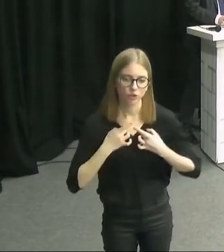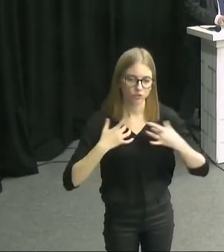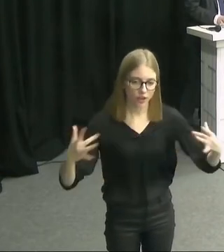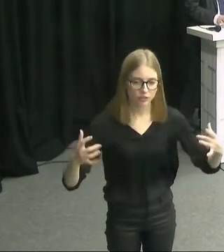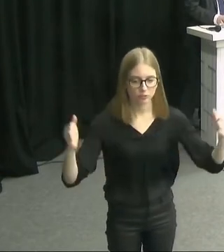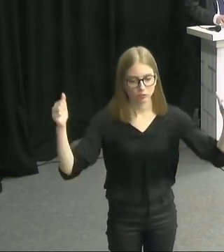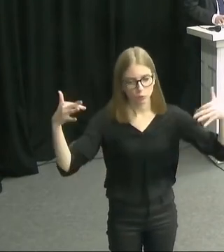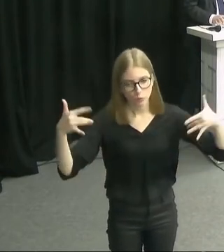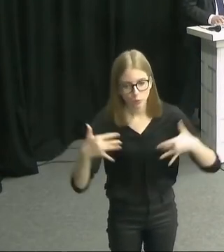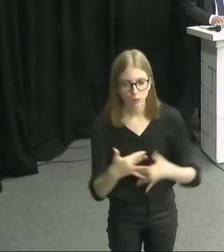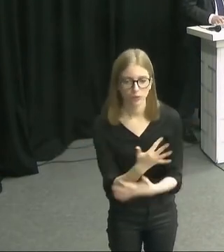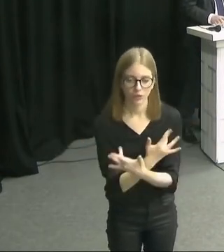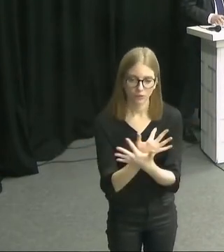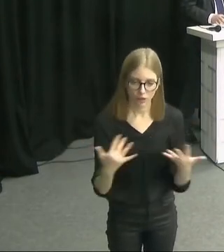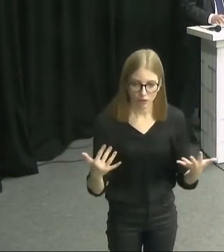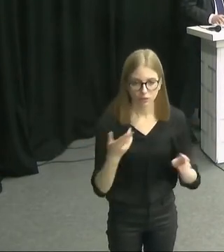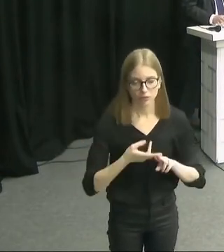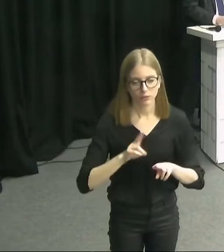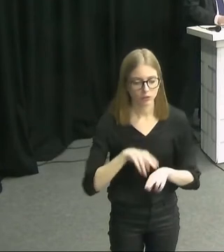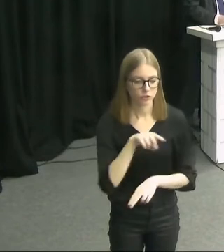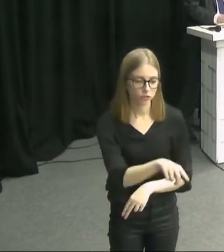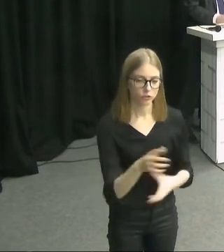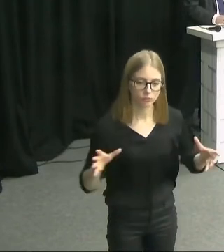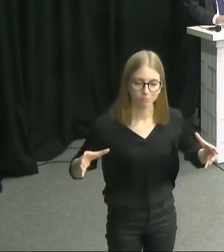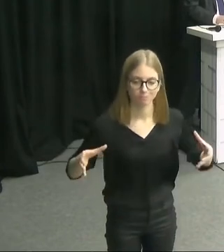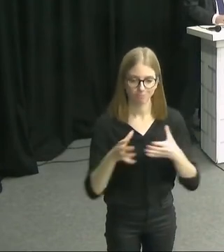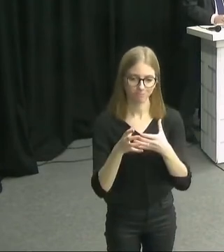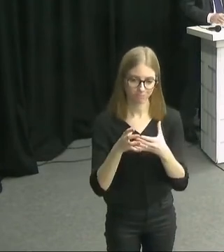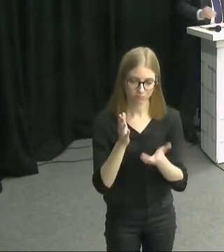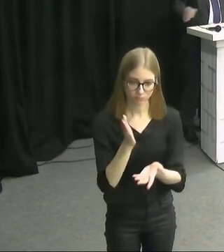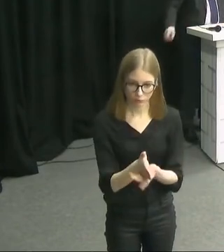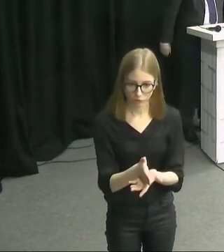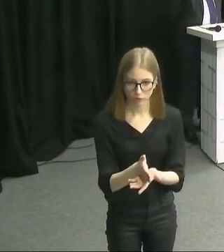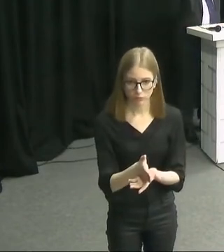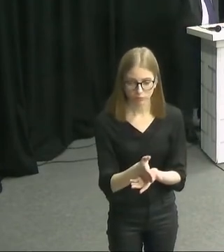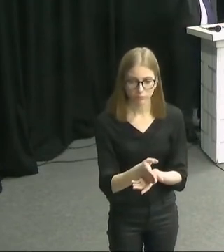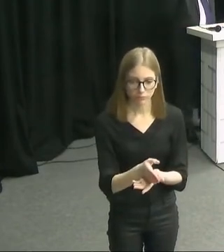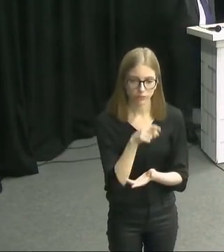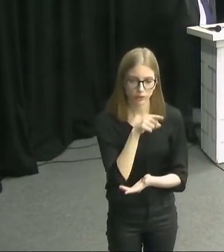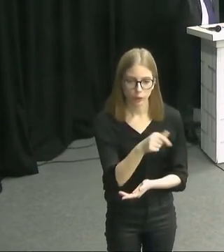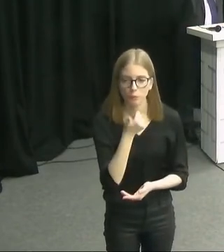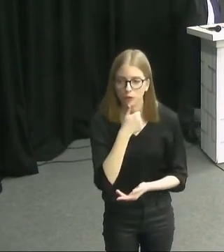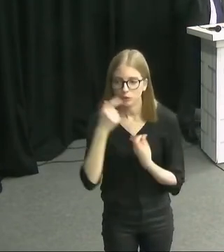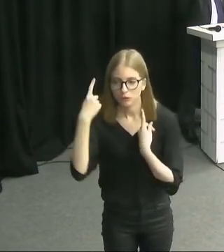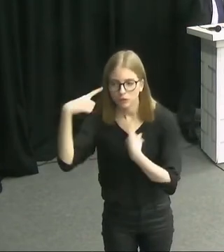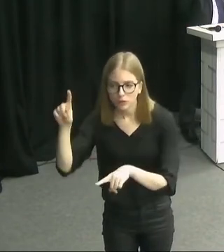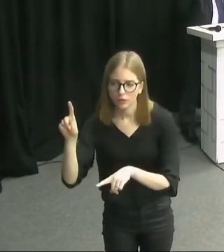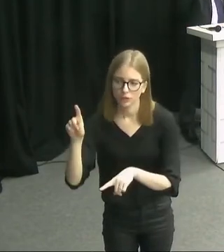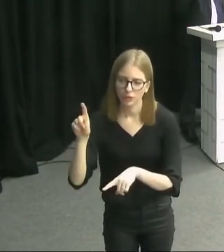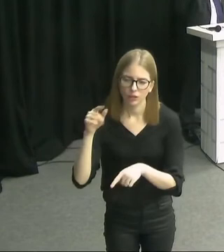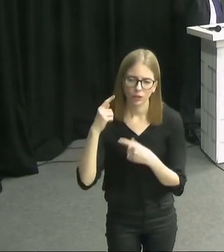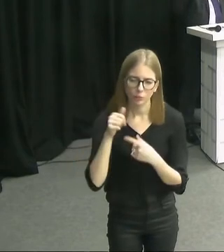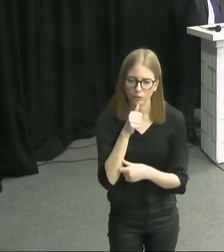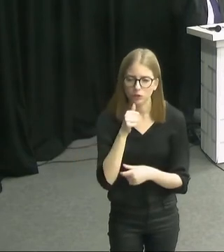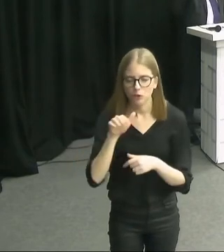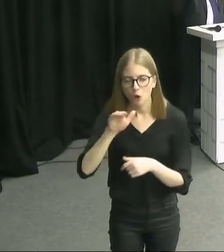they do it much better than emails or other formal ways of communication. Even though an e-journal could be a